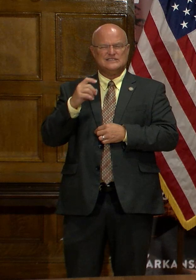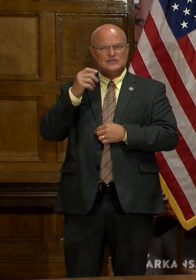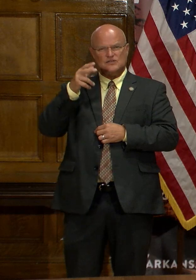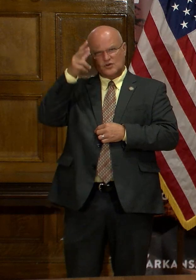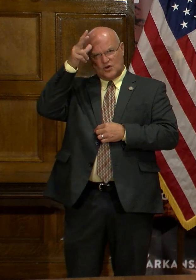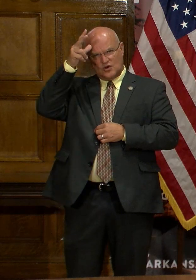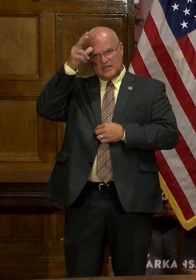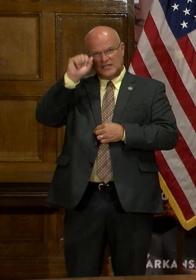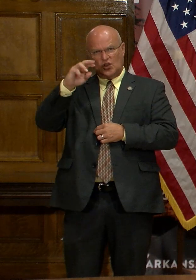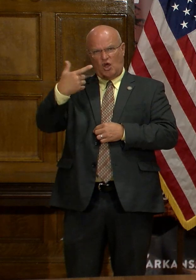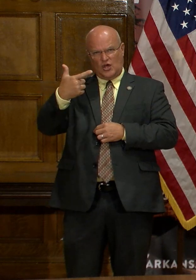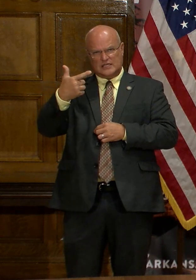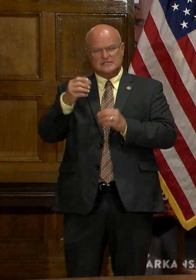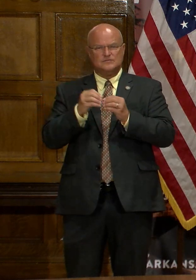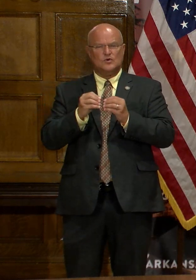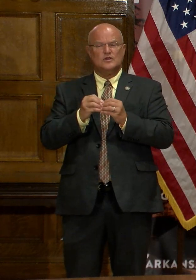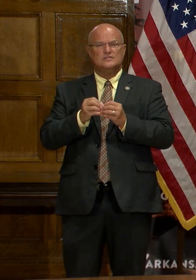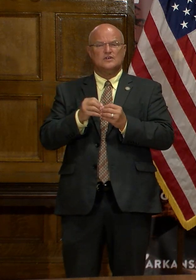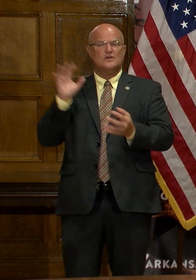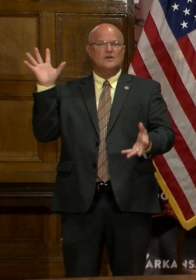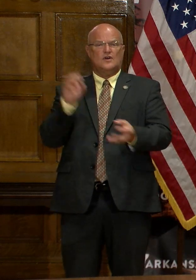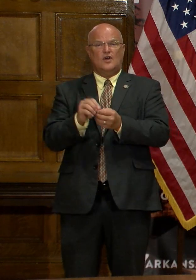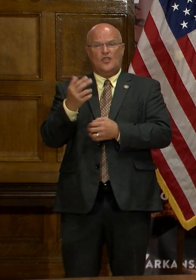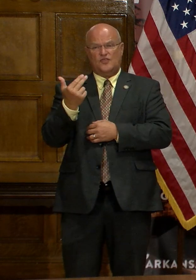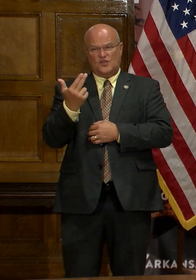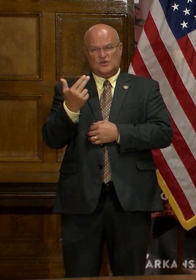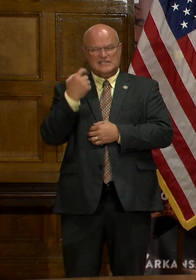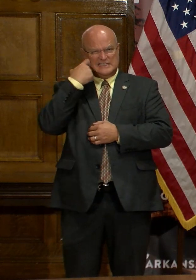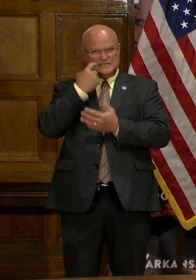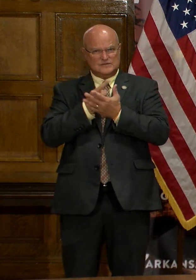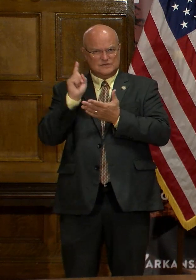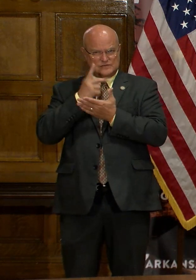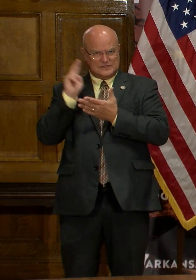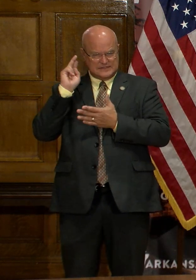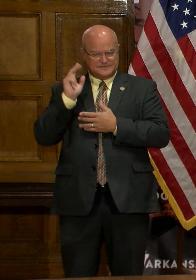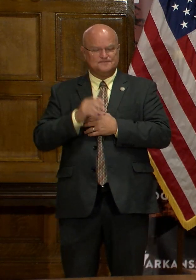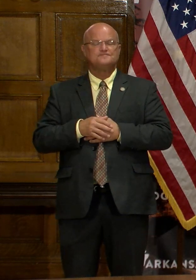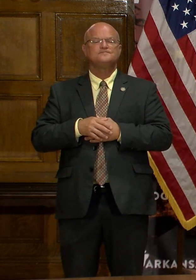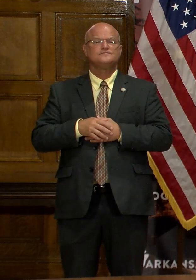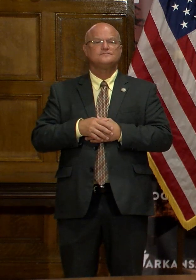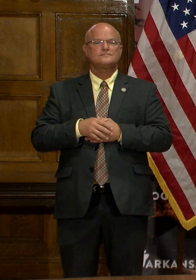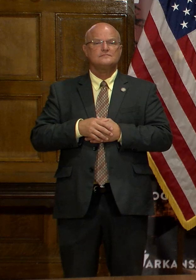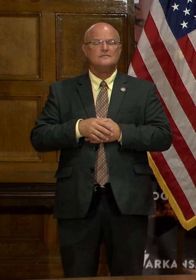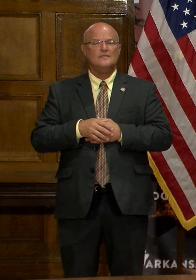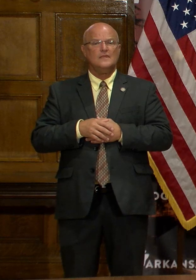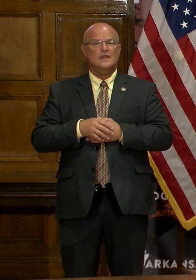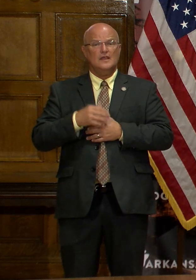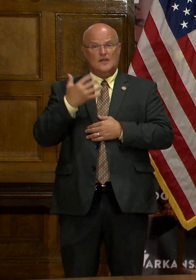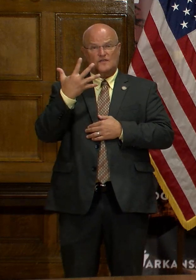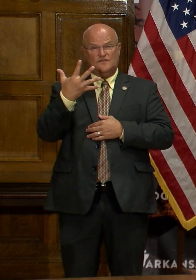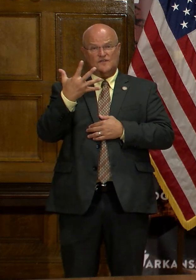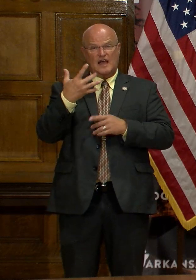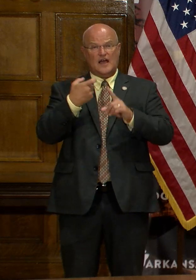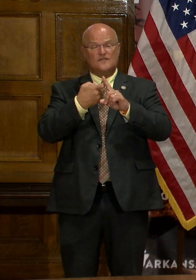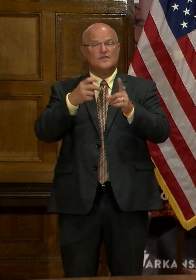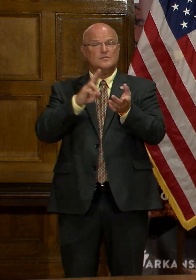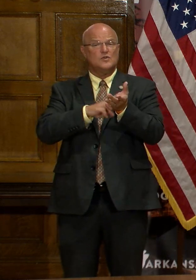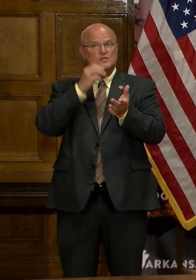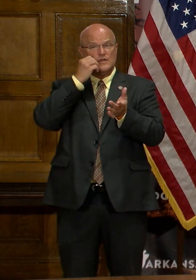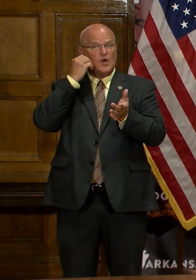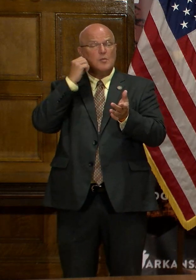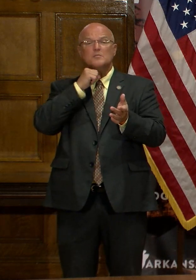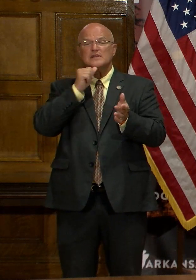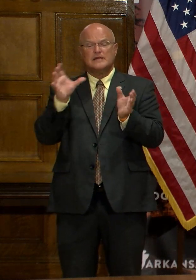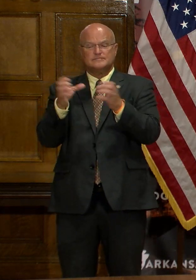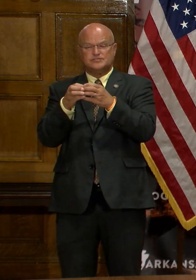August. So 13 in the recent weeks. 5 of these cases were from nursing homes, but they were